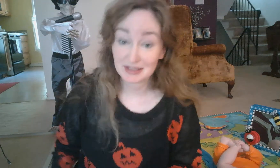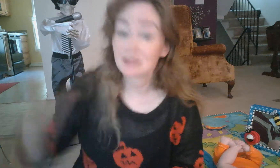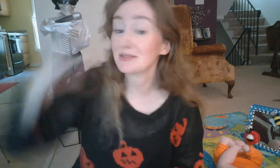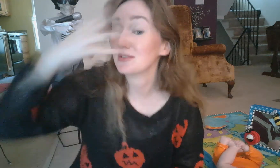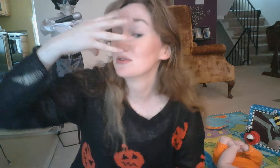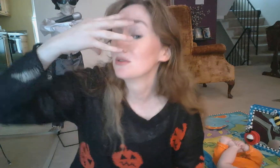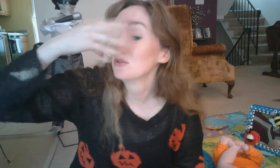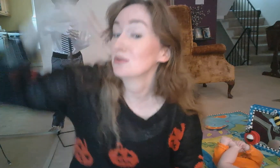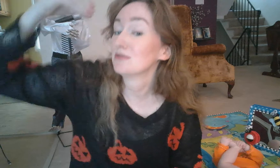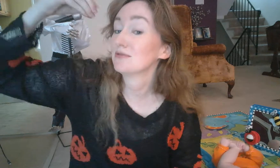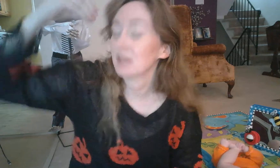That's wolf.